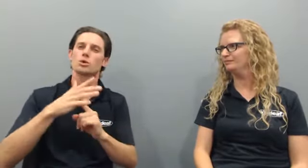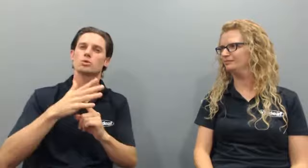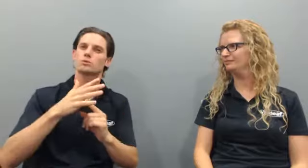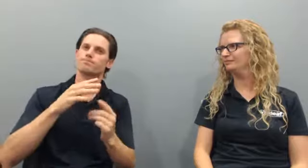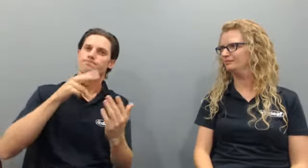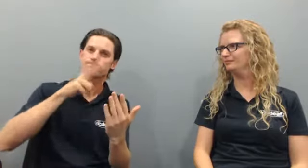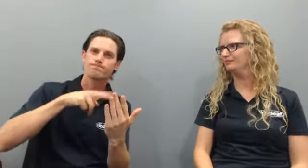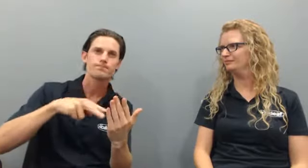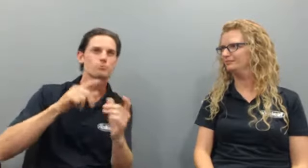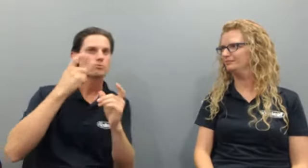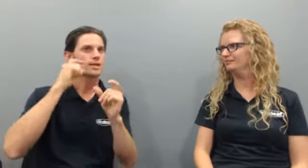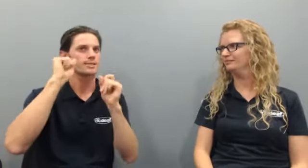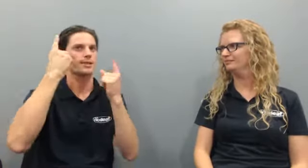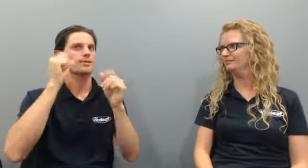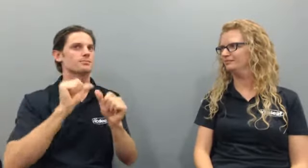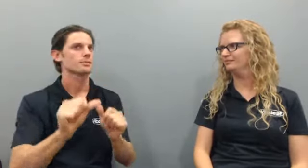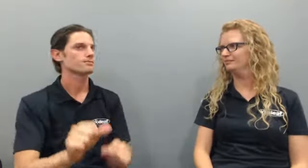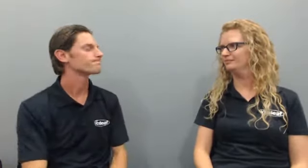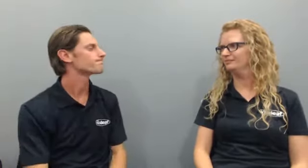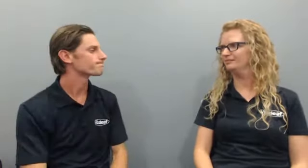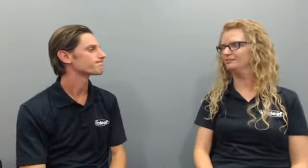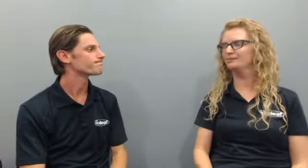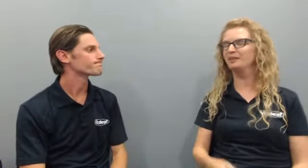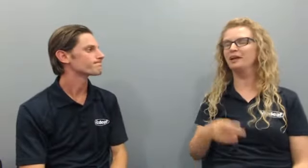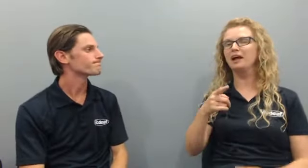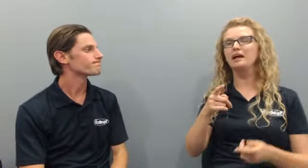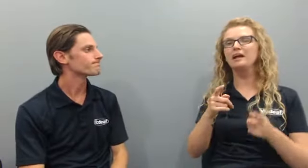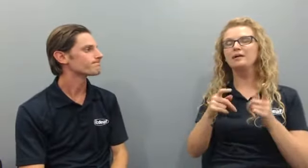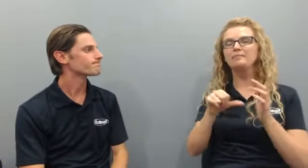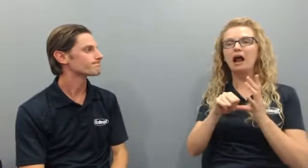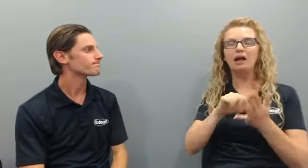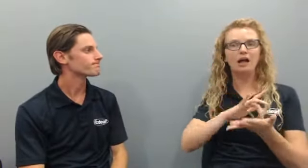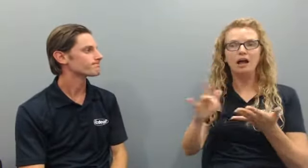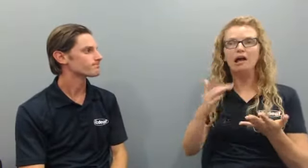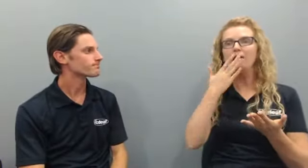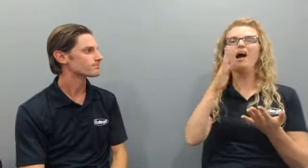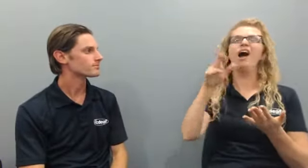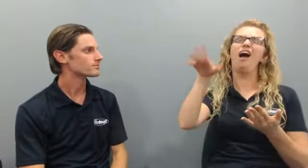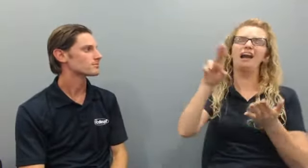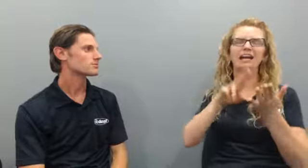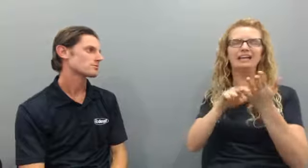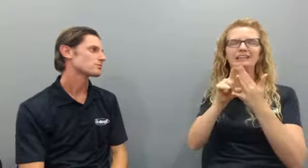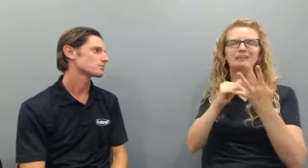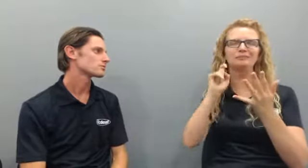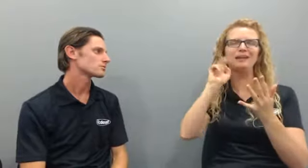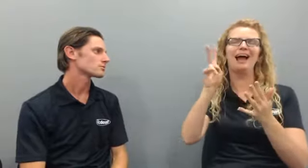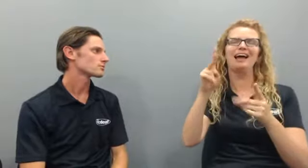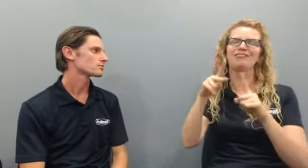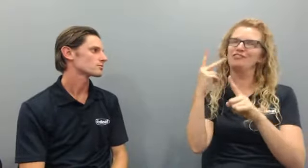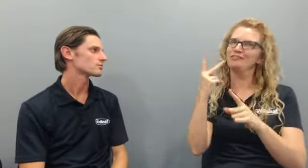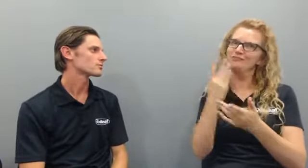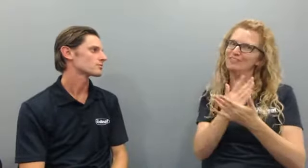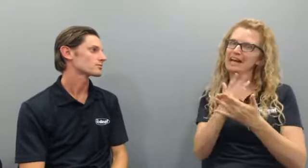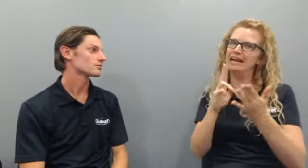you, and don't rush through. Ensure you know everything that's in your plan. And don't assume that